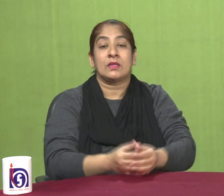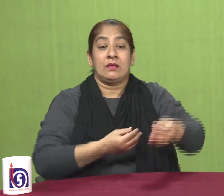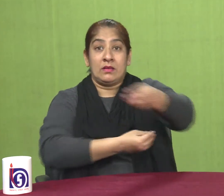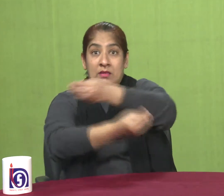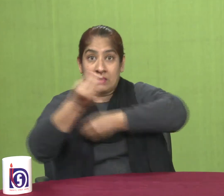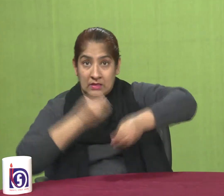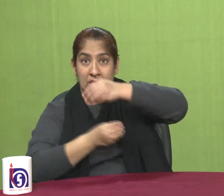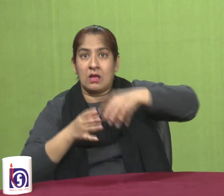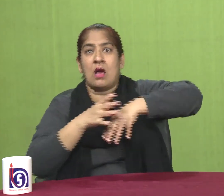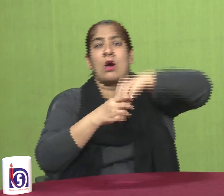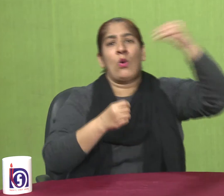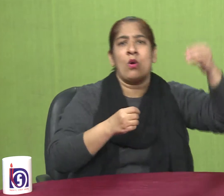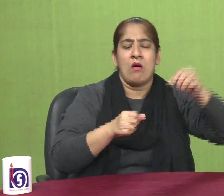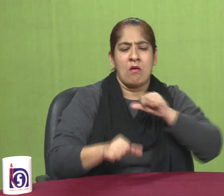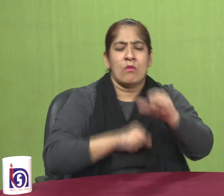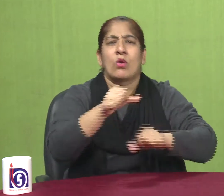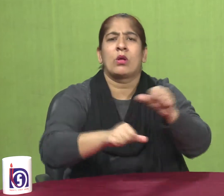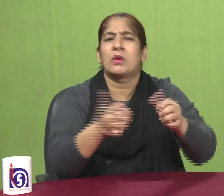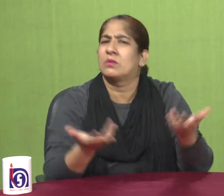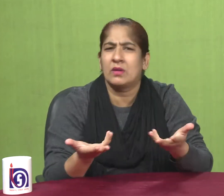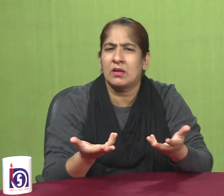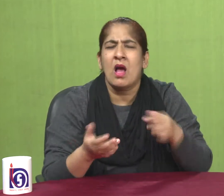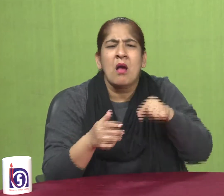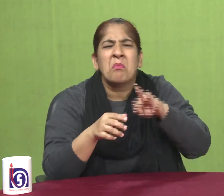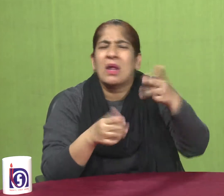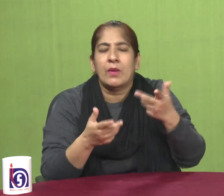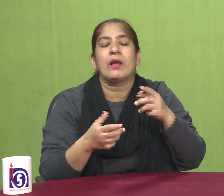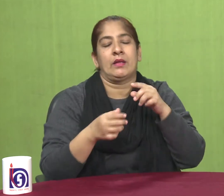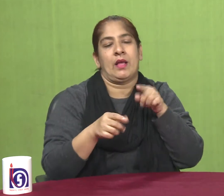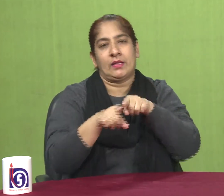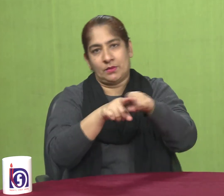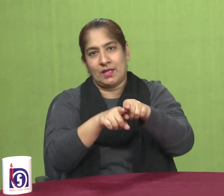What is the procedure for export trade? Let's find out.